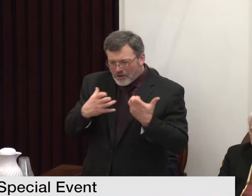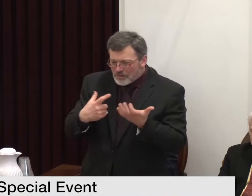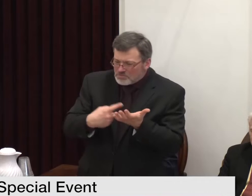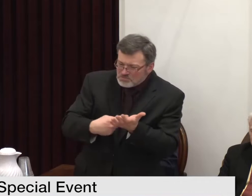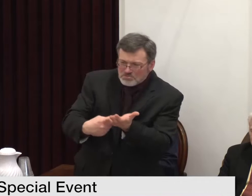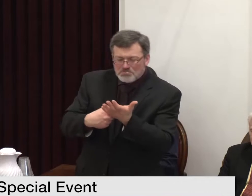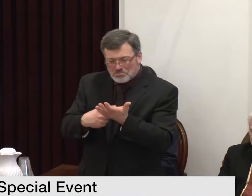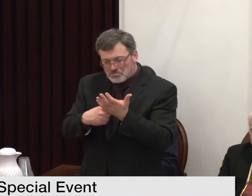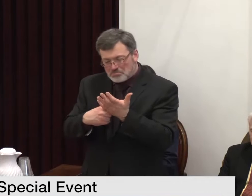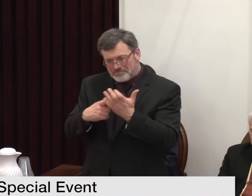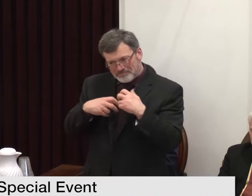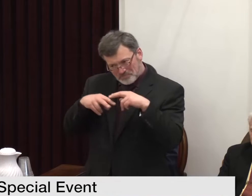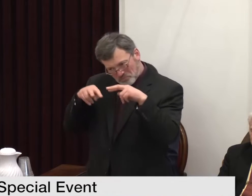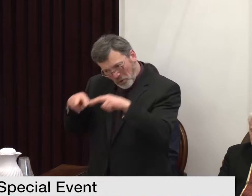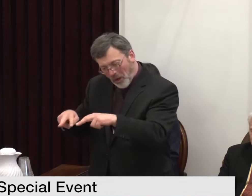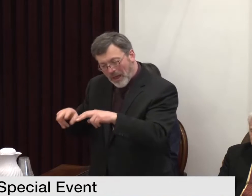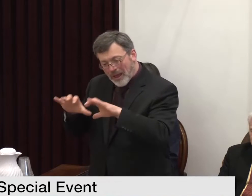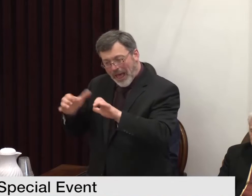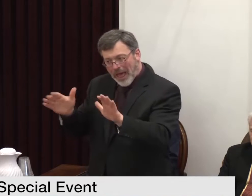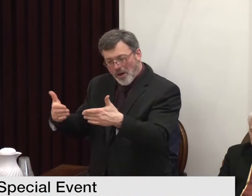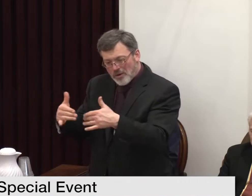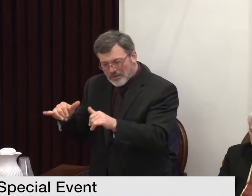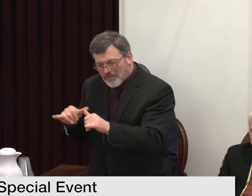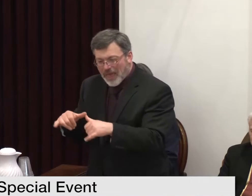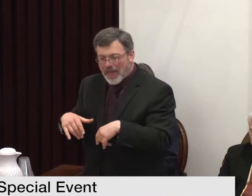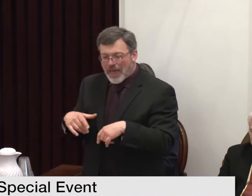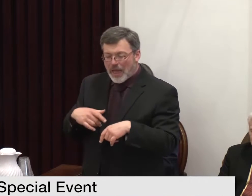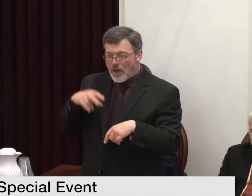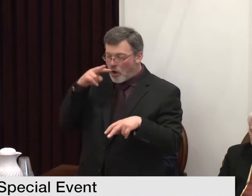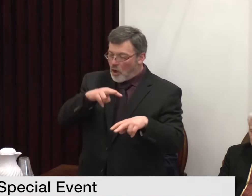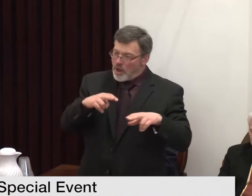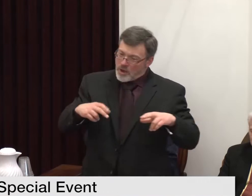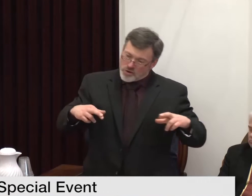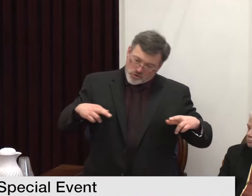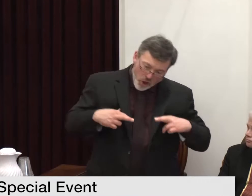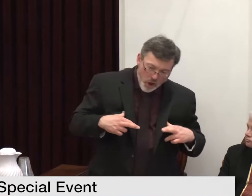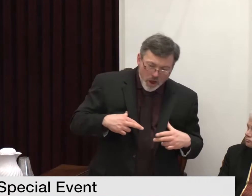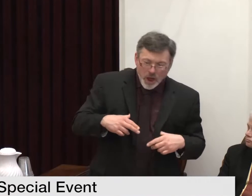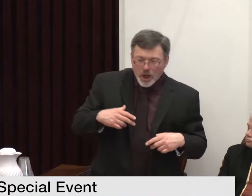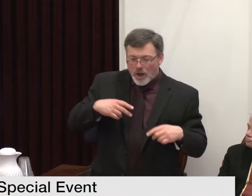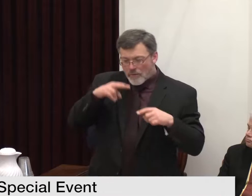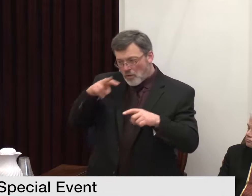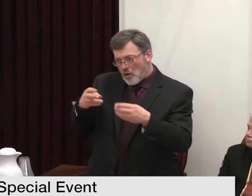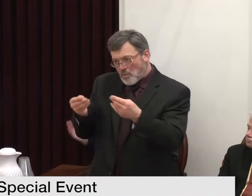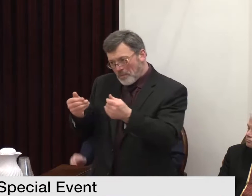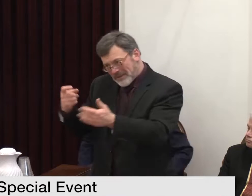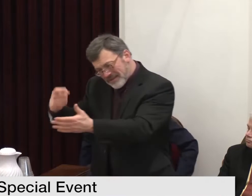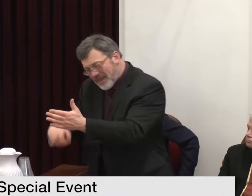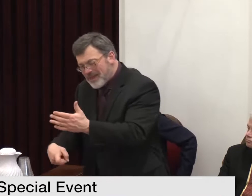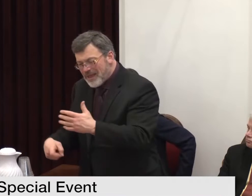to better addressing health care and retirement costs to property tax caps and adjustments or more.